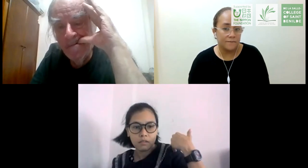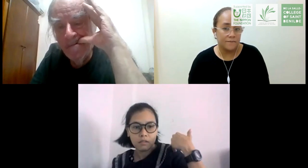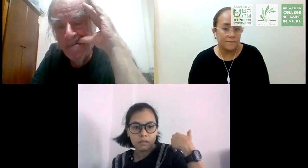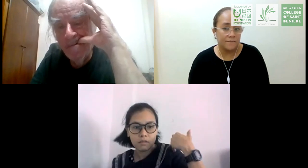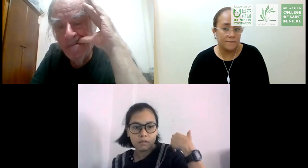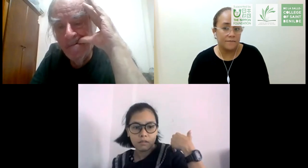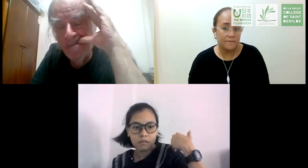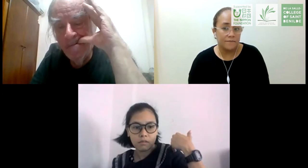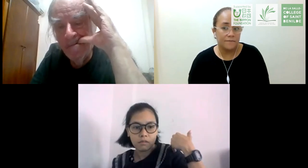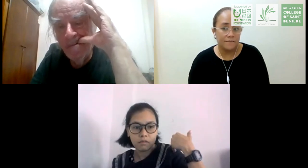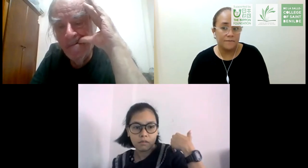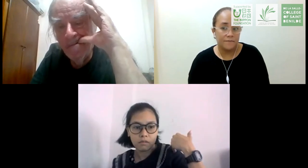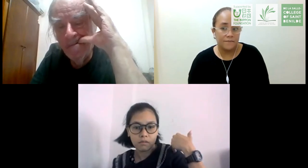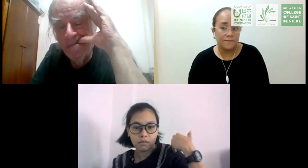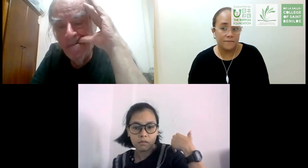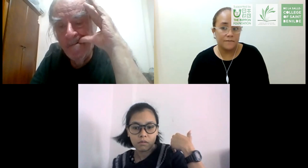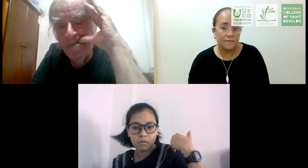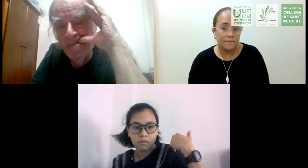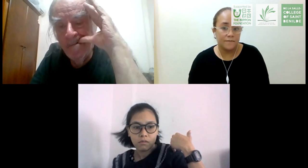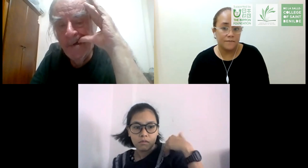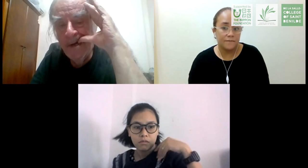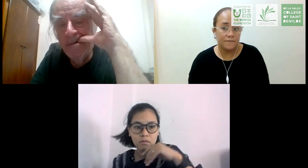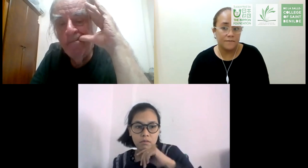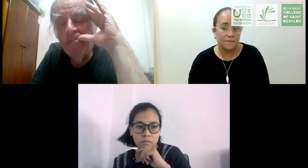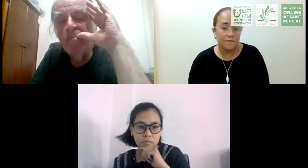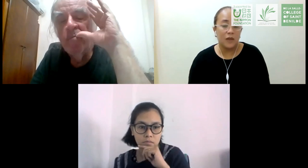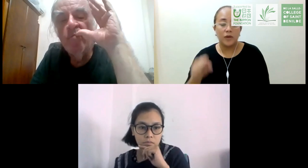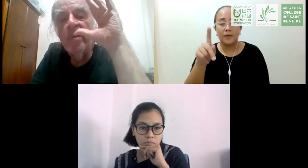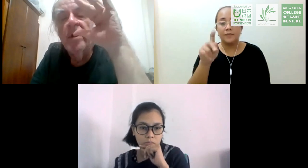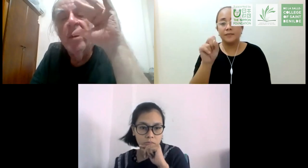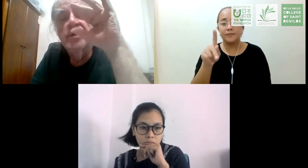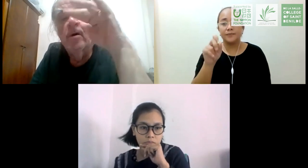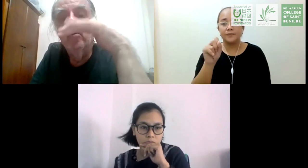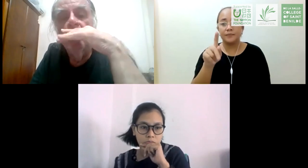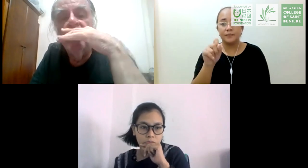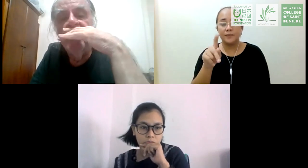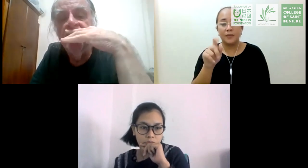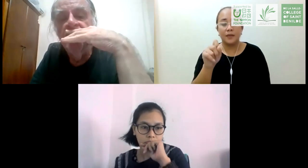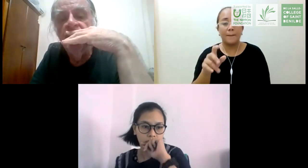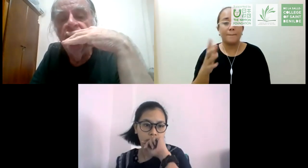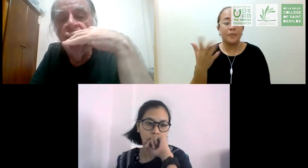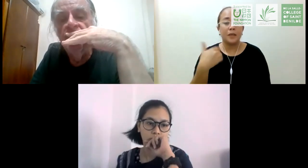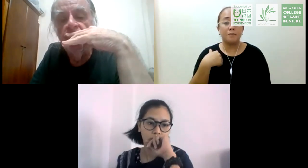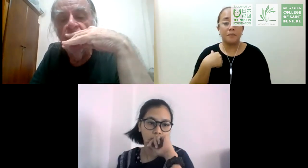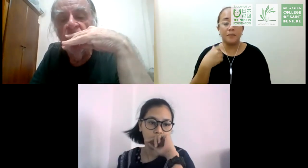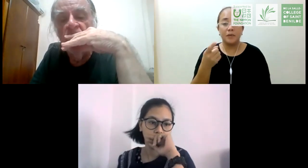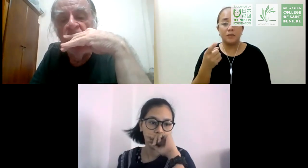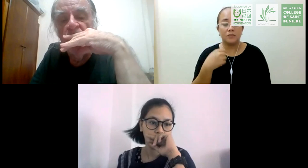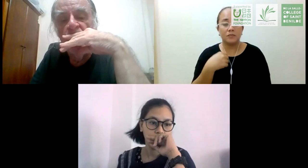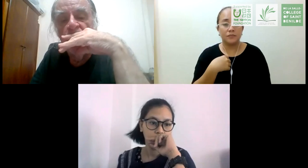for the non-dominant hand. Okay. So what I'd like you to do,